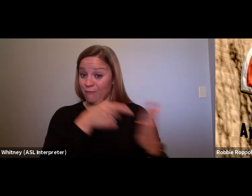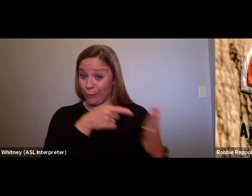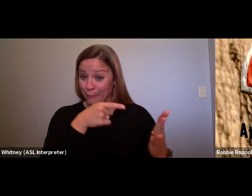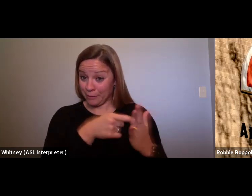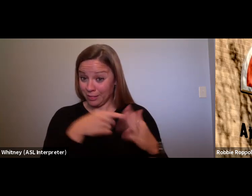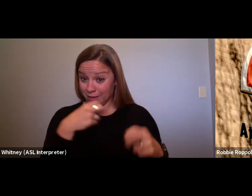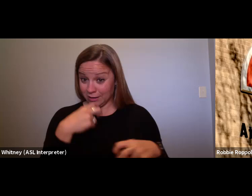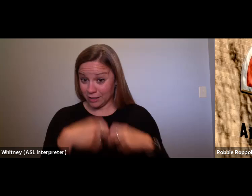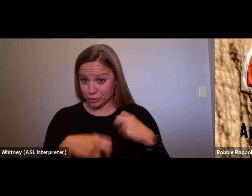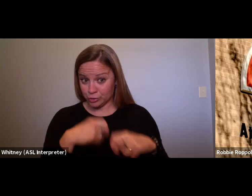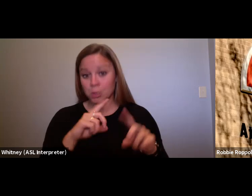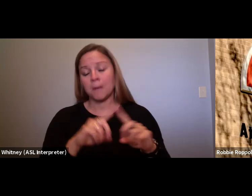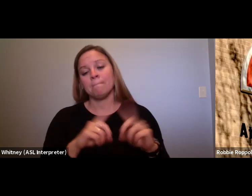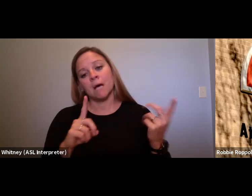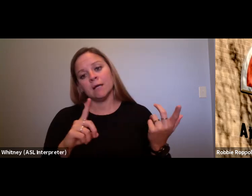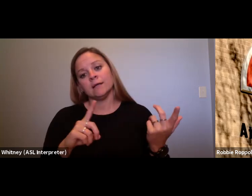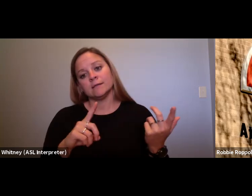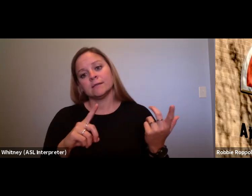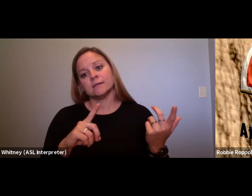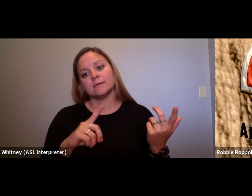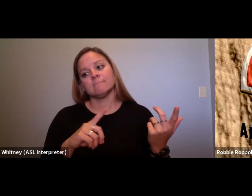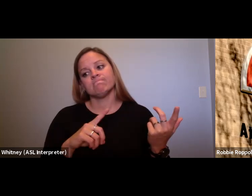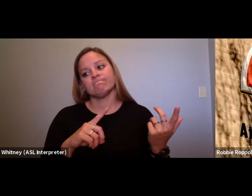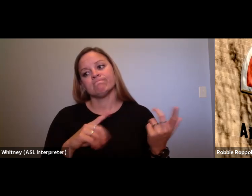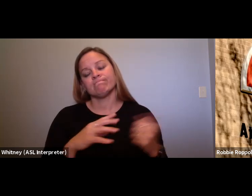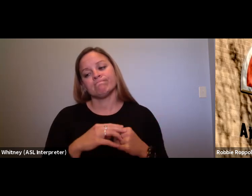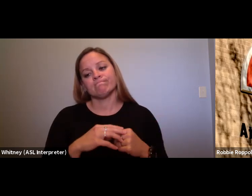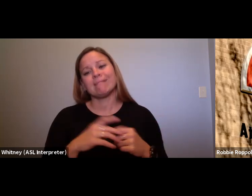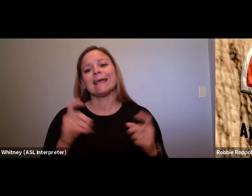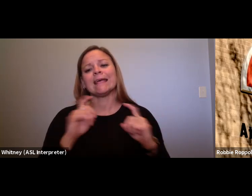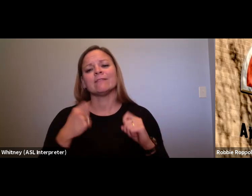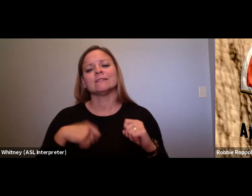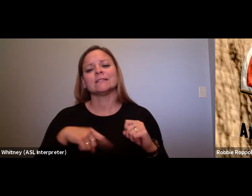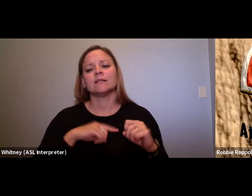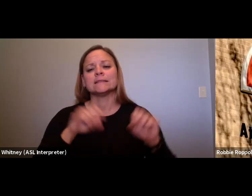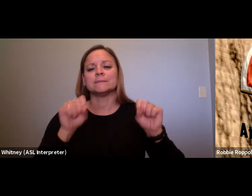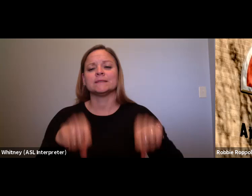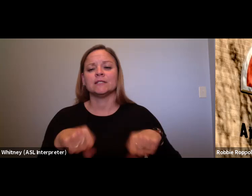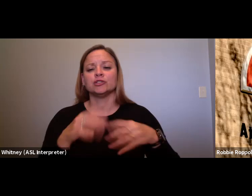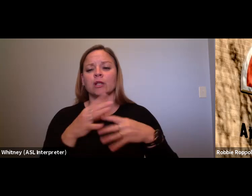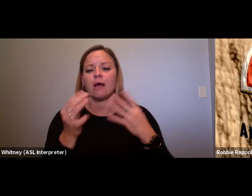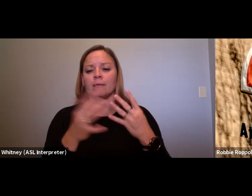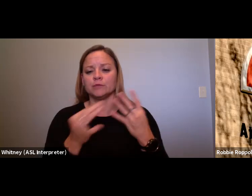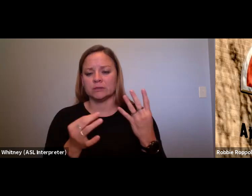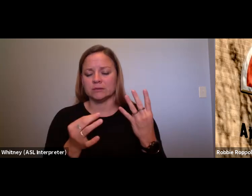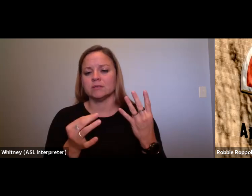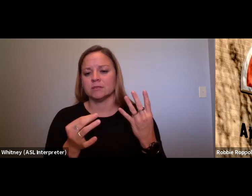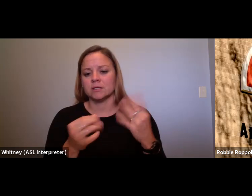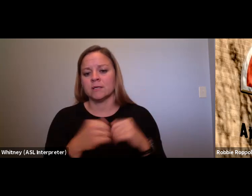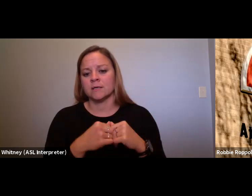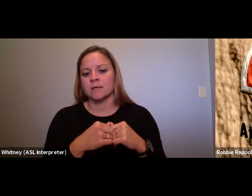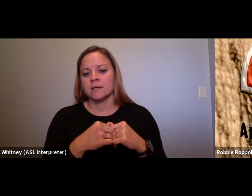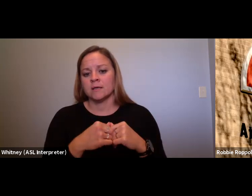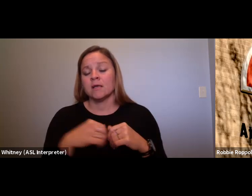issue, but at least, you know, it does give us some potential options. You know, and